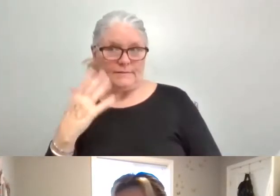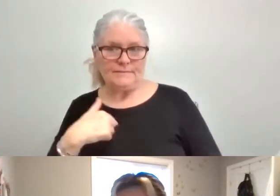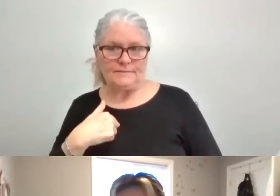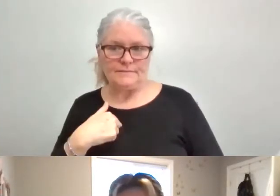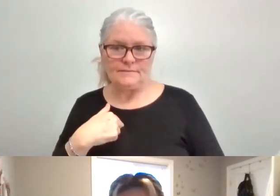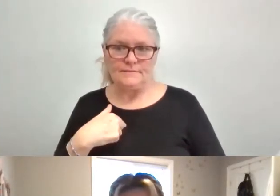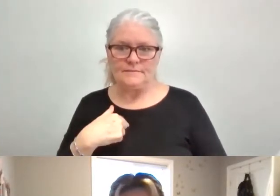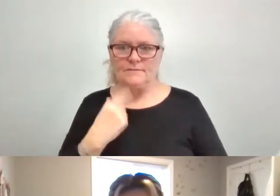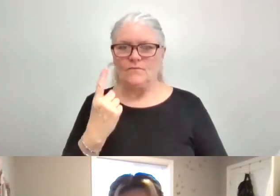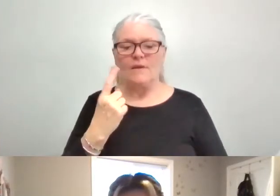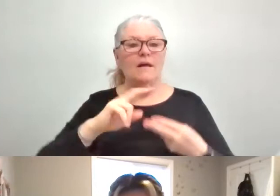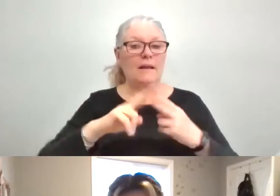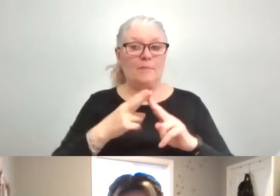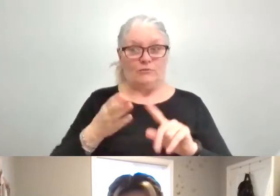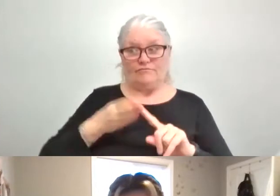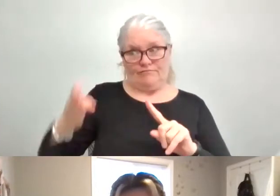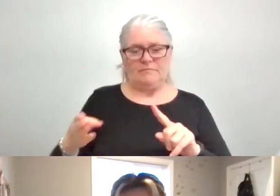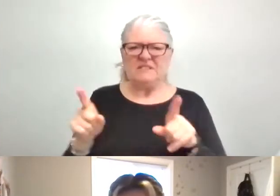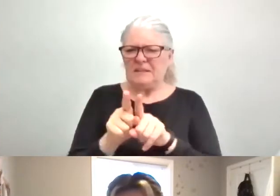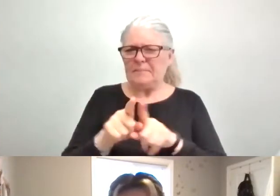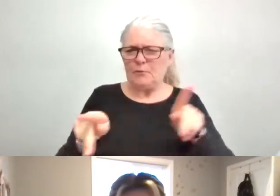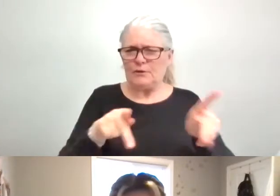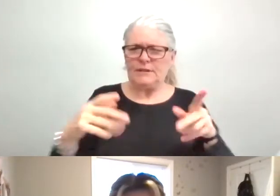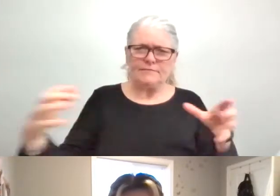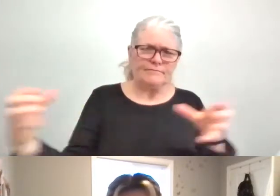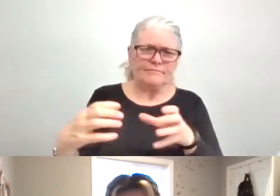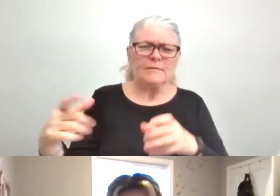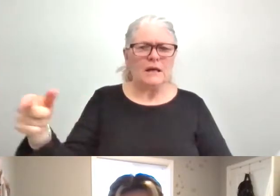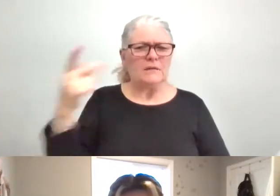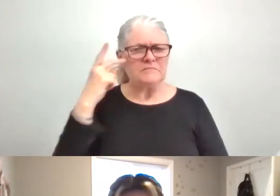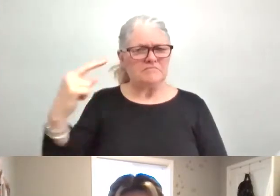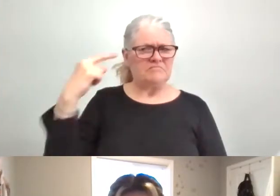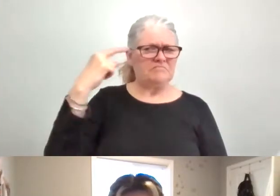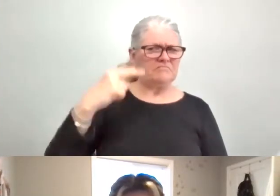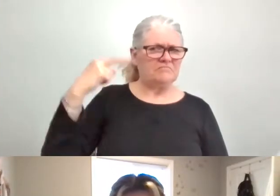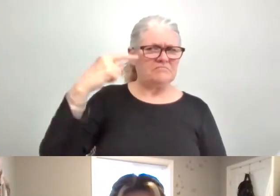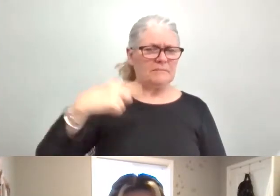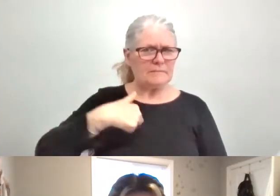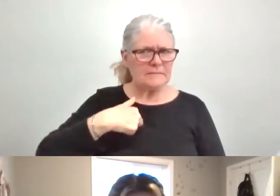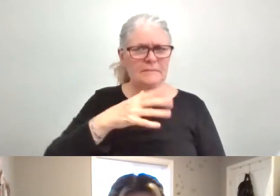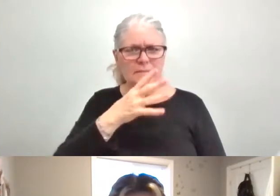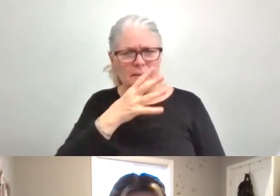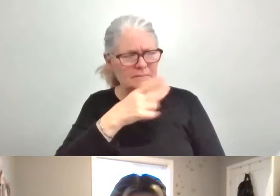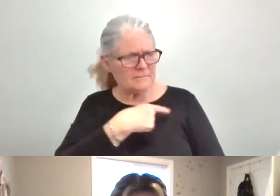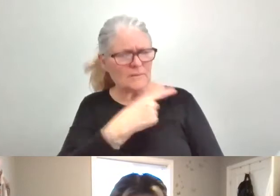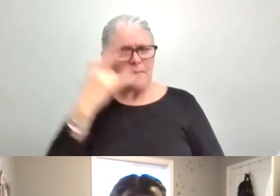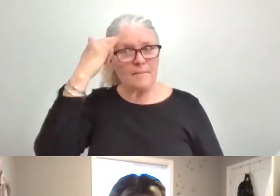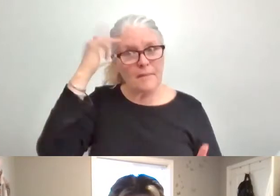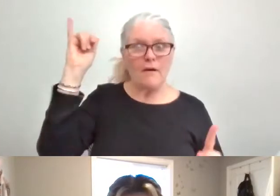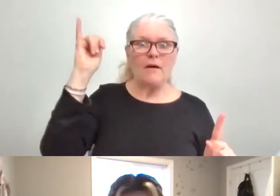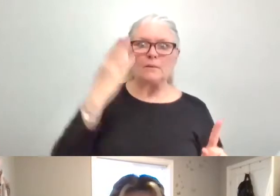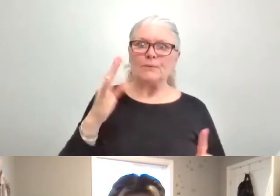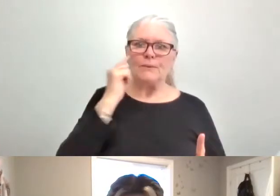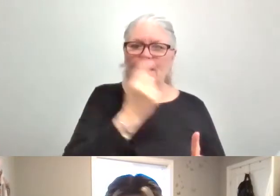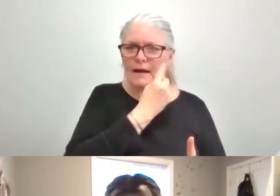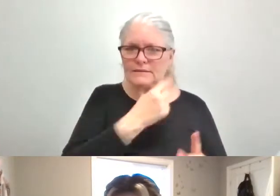a neighbor was at the party, and I could see him kind of looking at me and my mom trying to figure out why she was blonde with blue eyes and